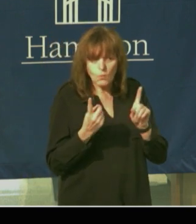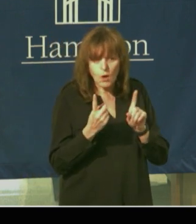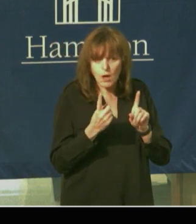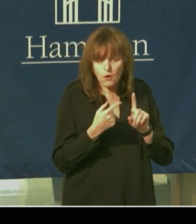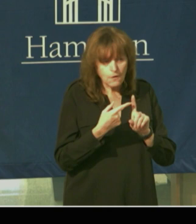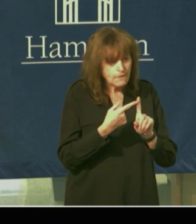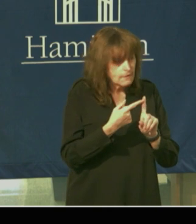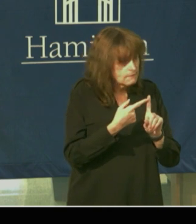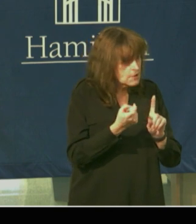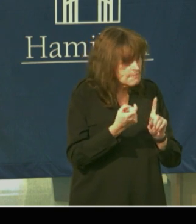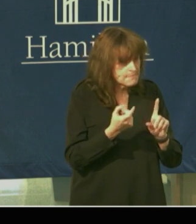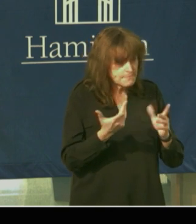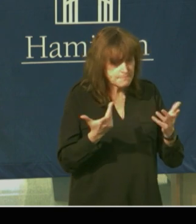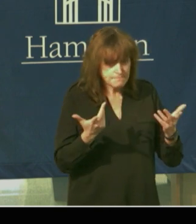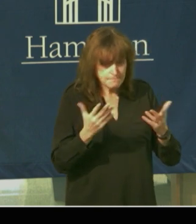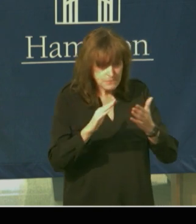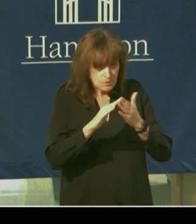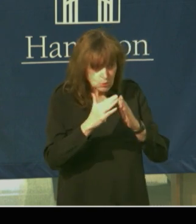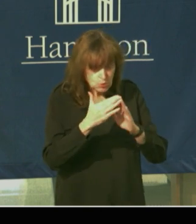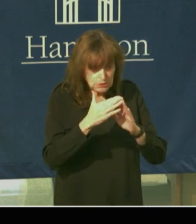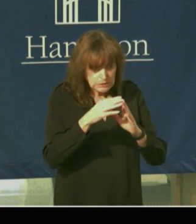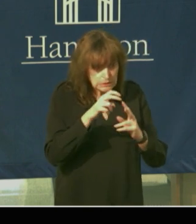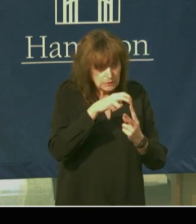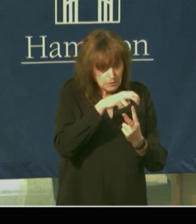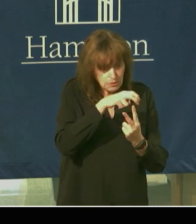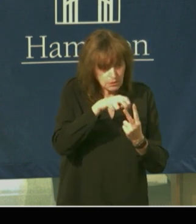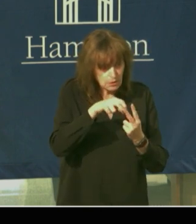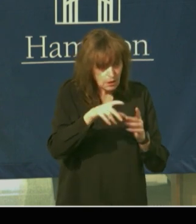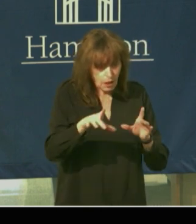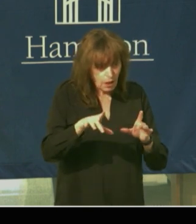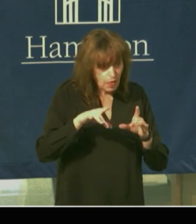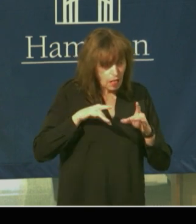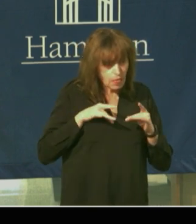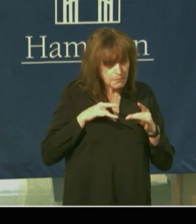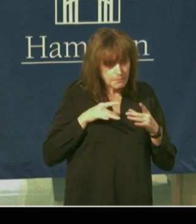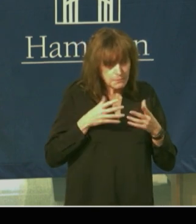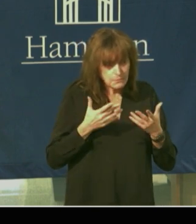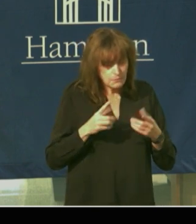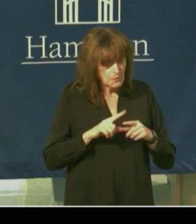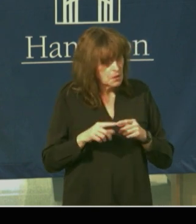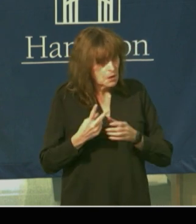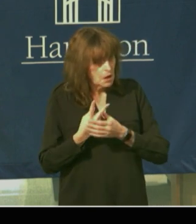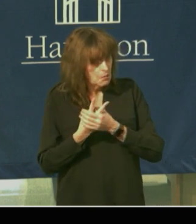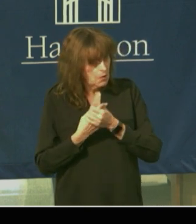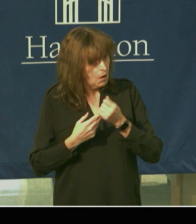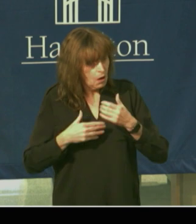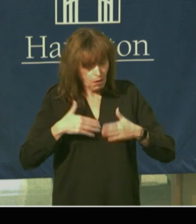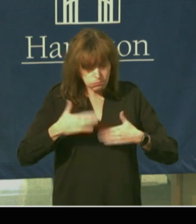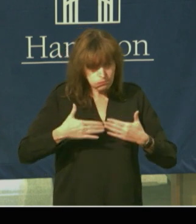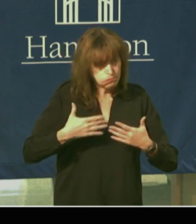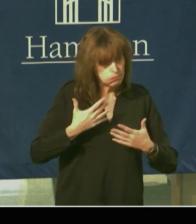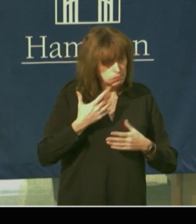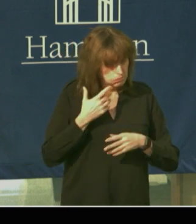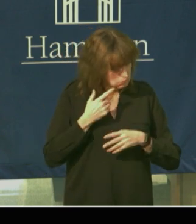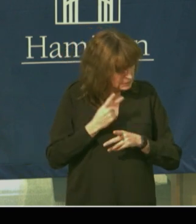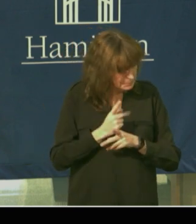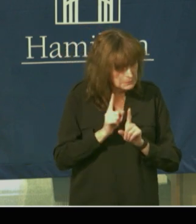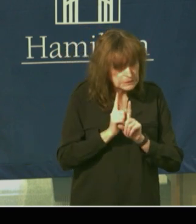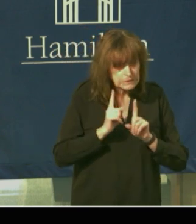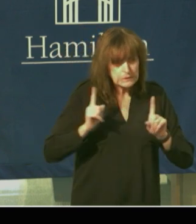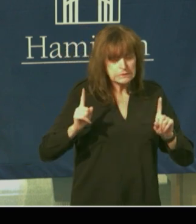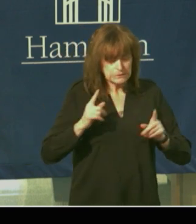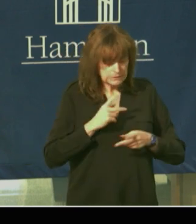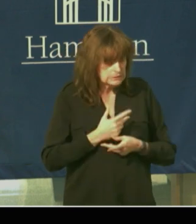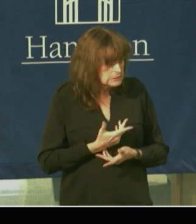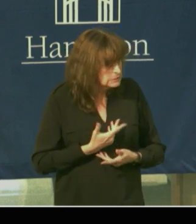as community transmission. So these people have been doing their regular things, and in some way, some form, they've come in